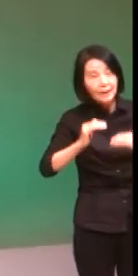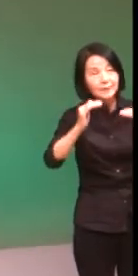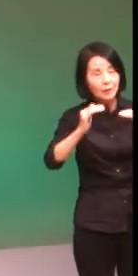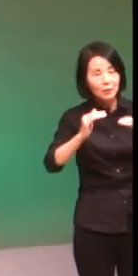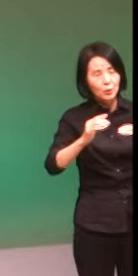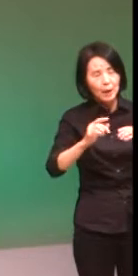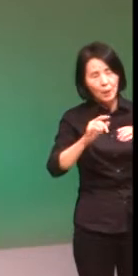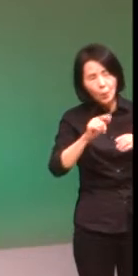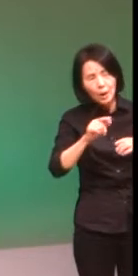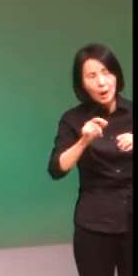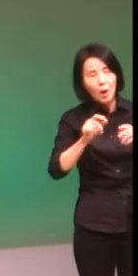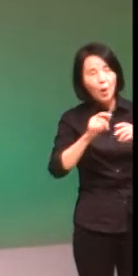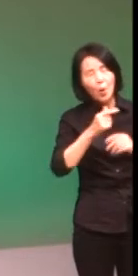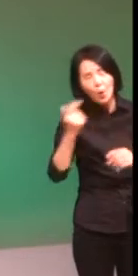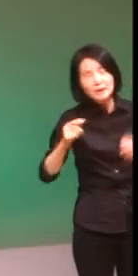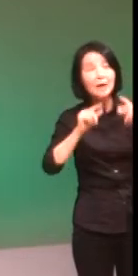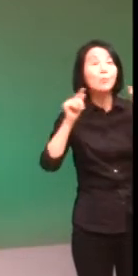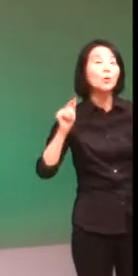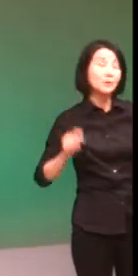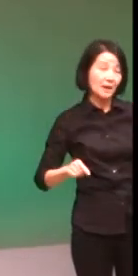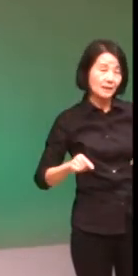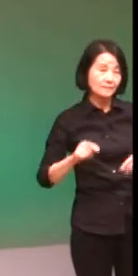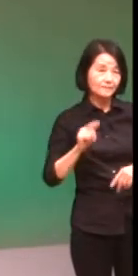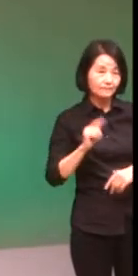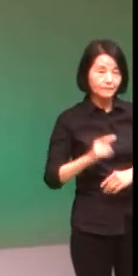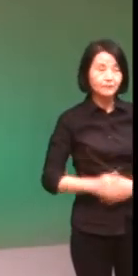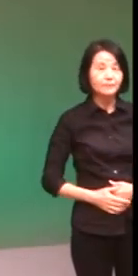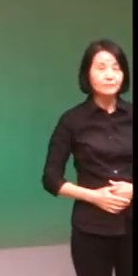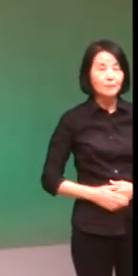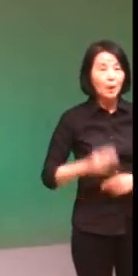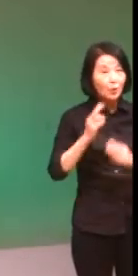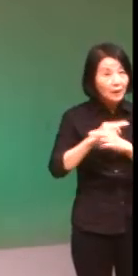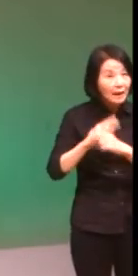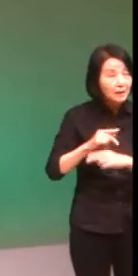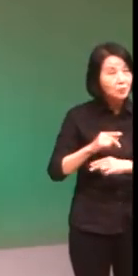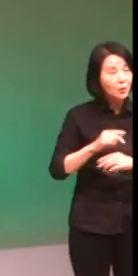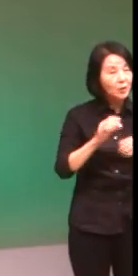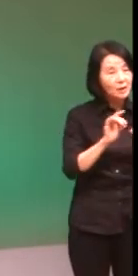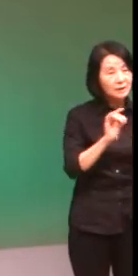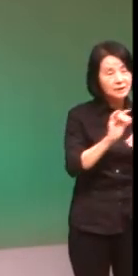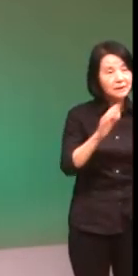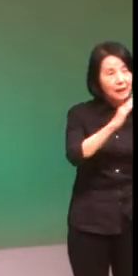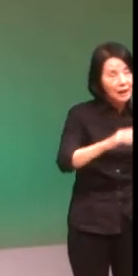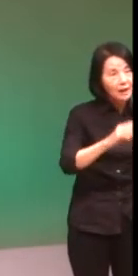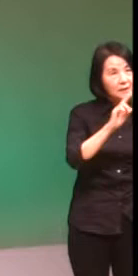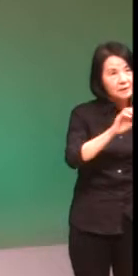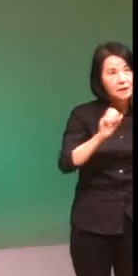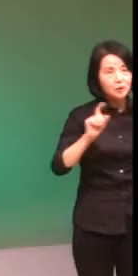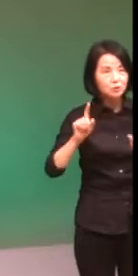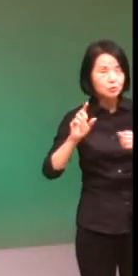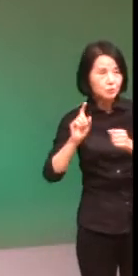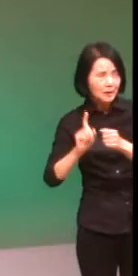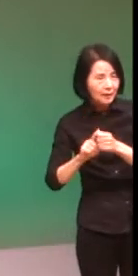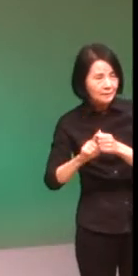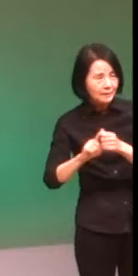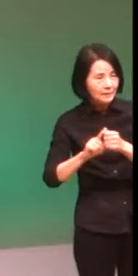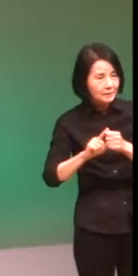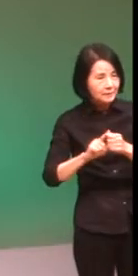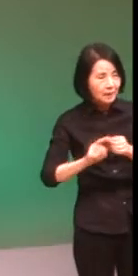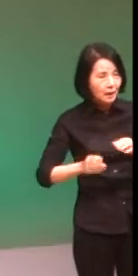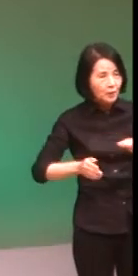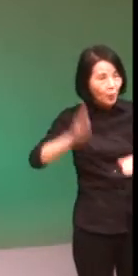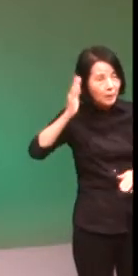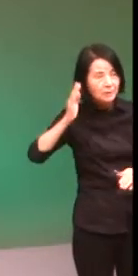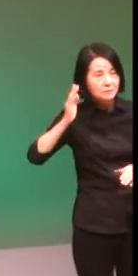The Dutch Parliament, in an overwhelming majority in 2010, demanded that the Dutch government tell